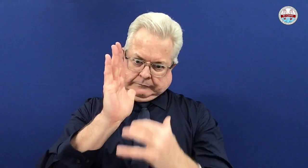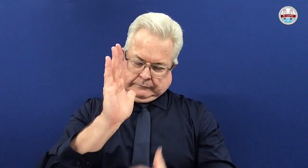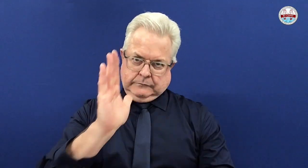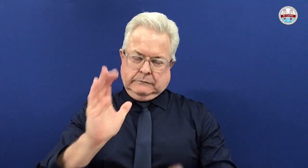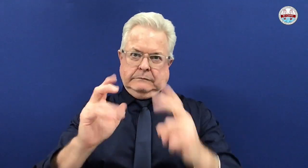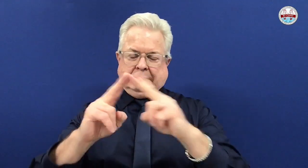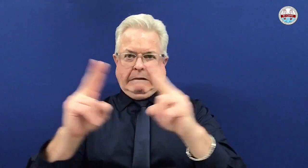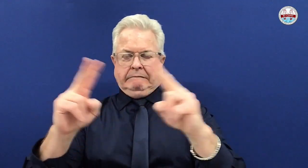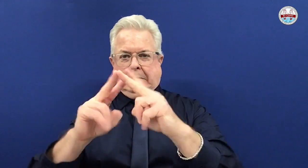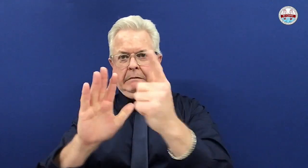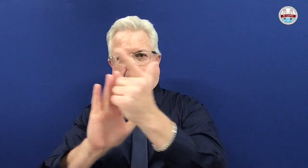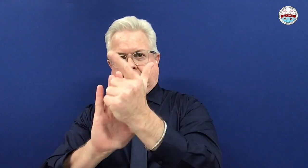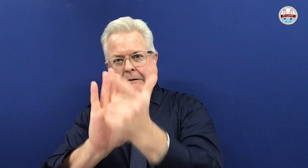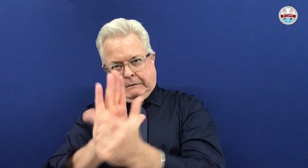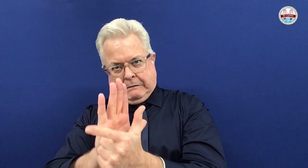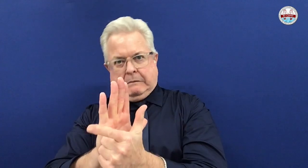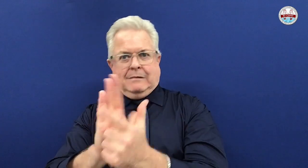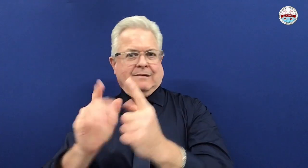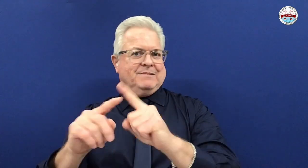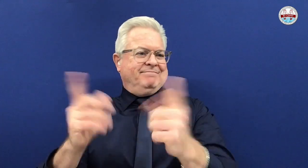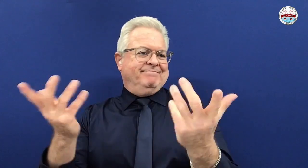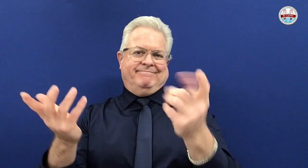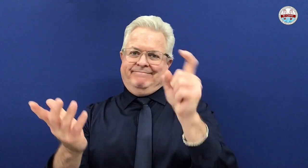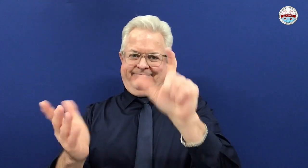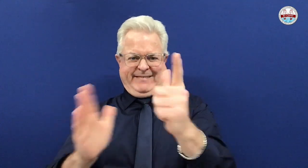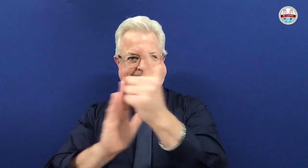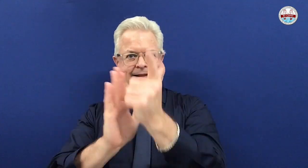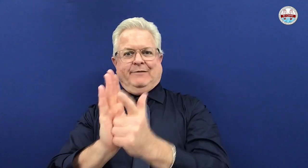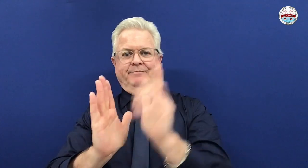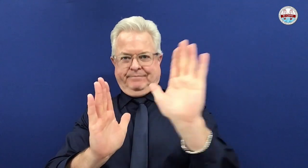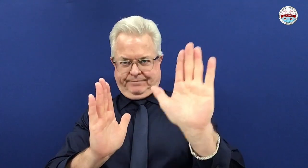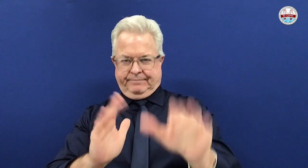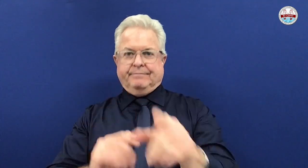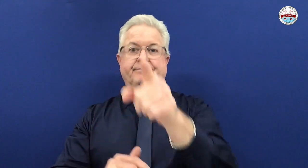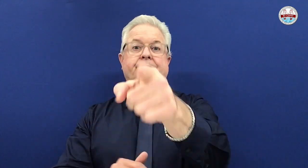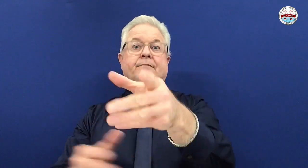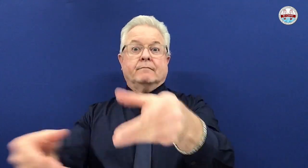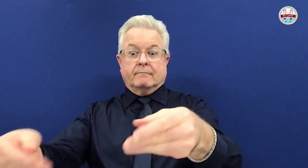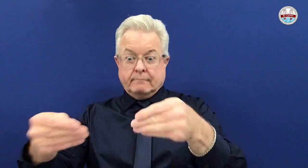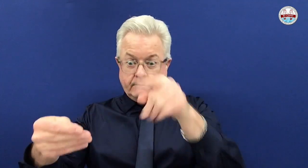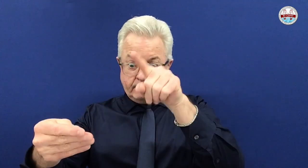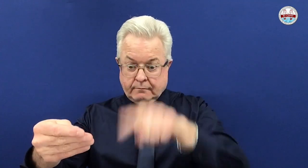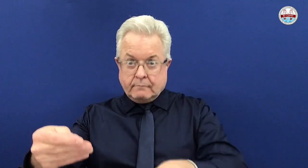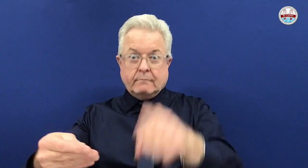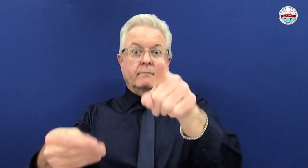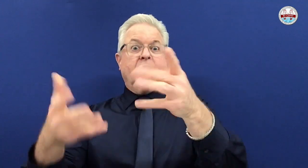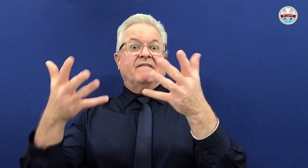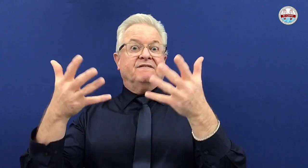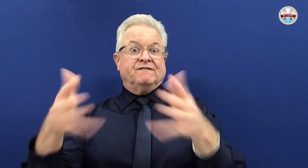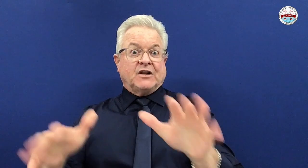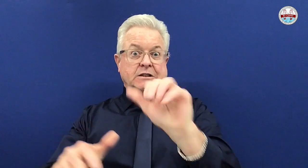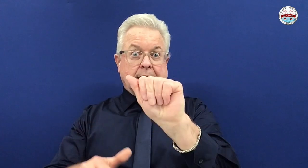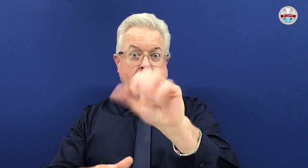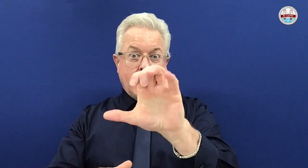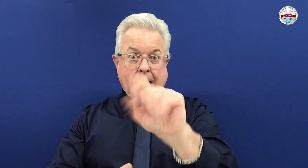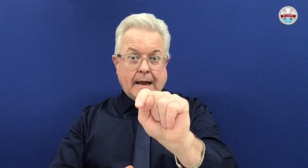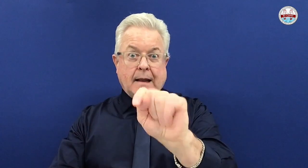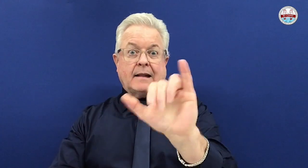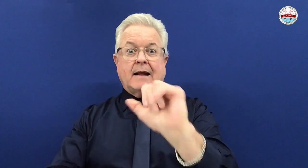I know it was very dense information and a lot of legalese. If you got this letter and you